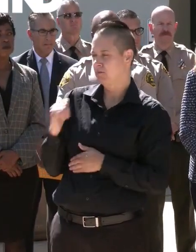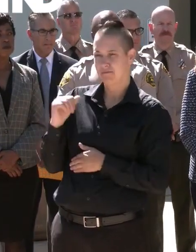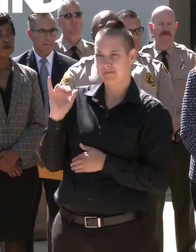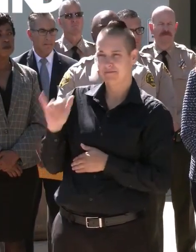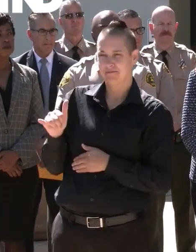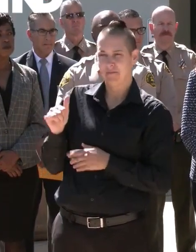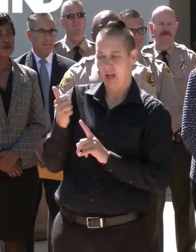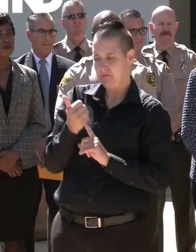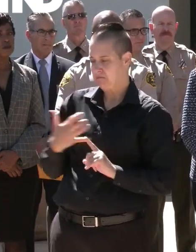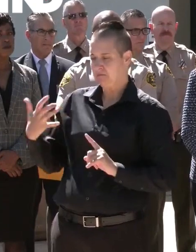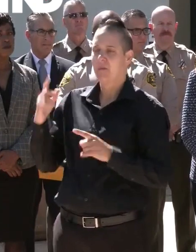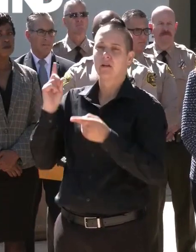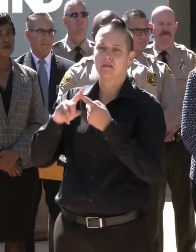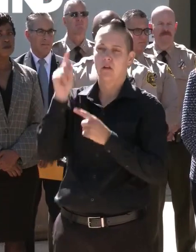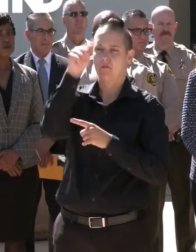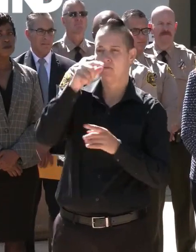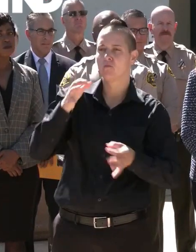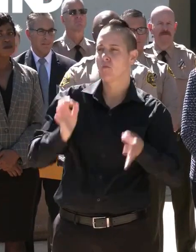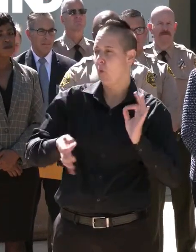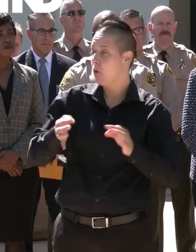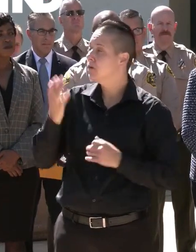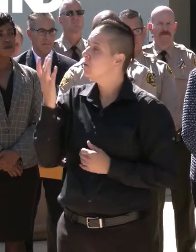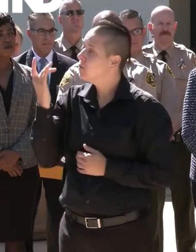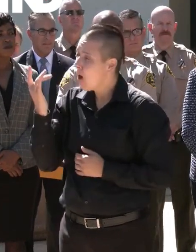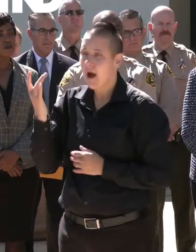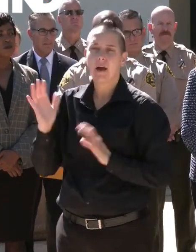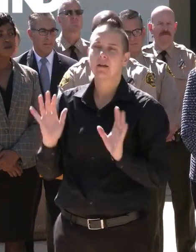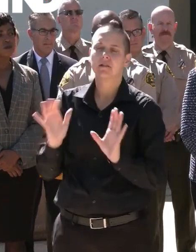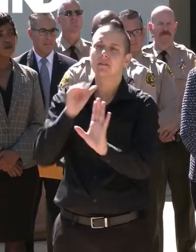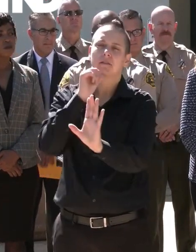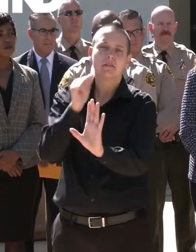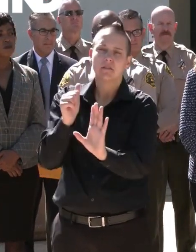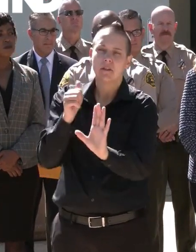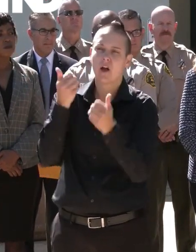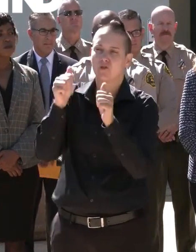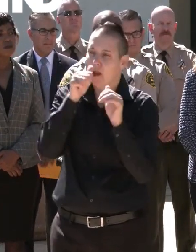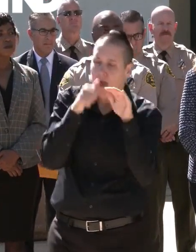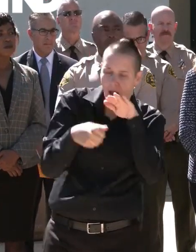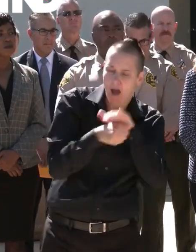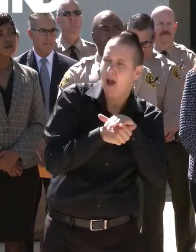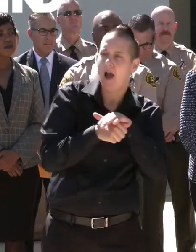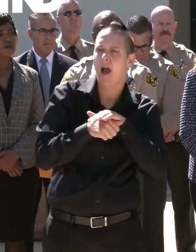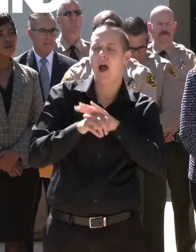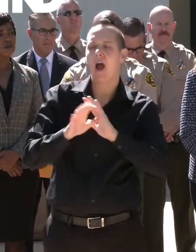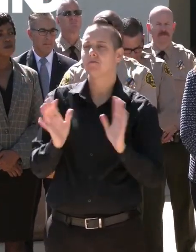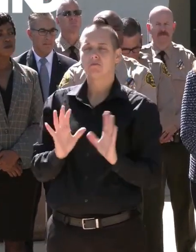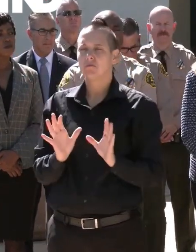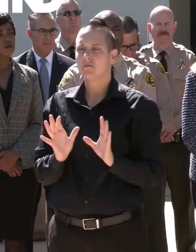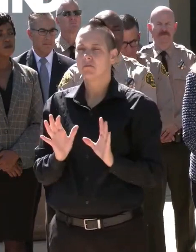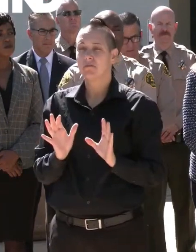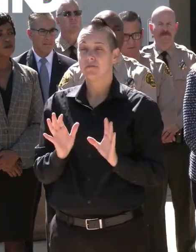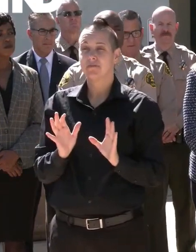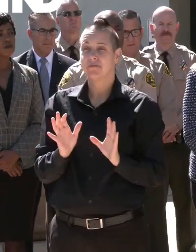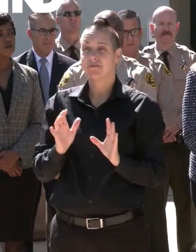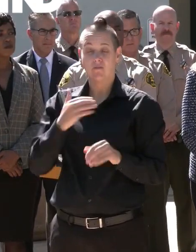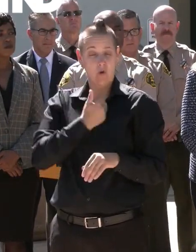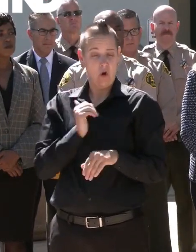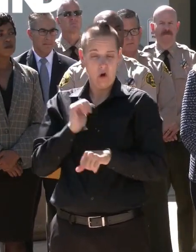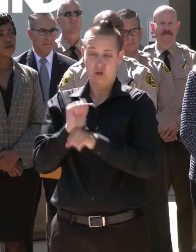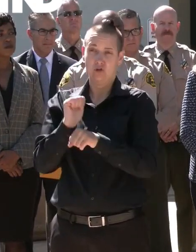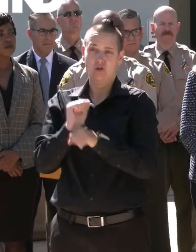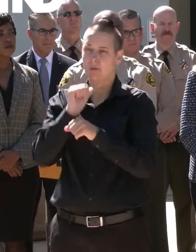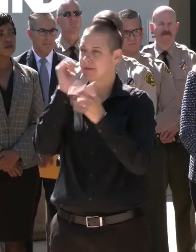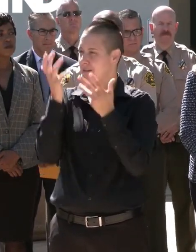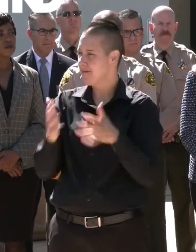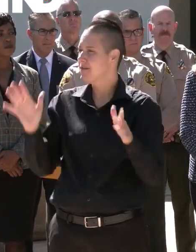of detail until we get to court. Why? Not, it's not because we're trying to hide information. At the end of the day, our job is